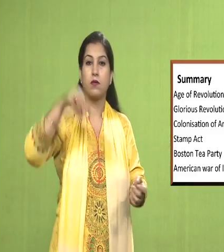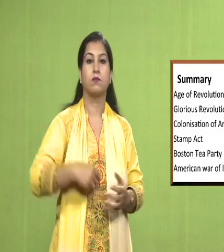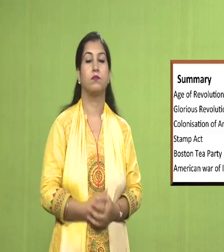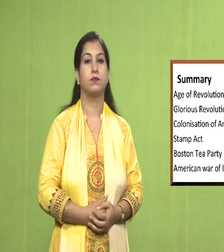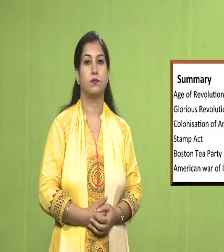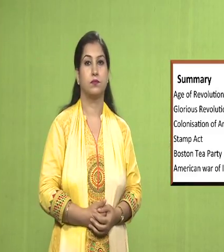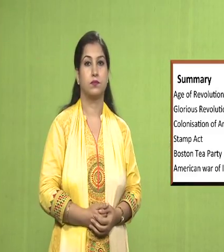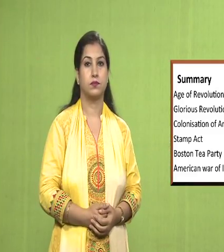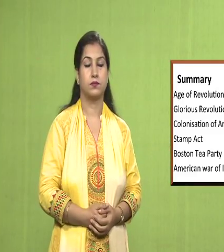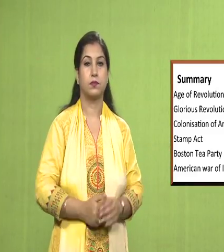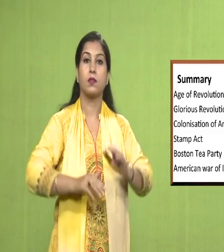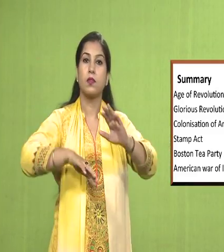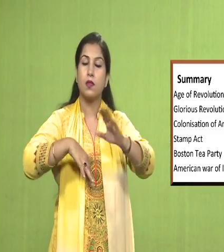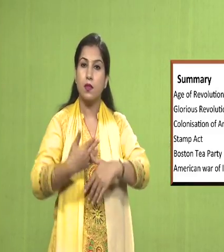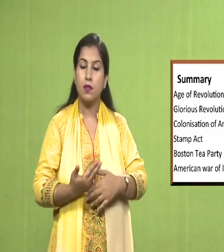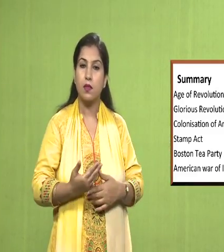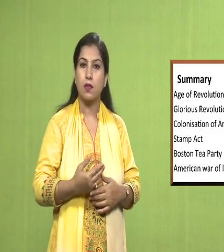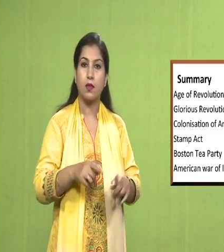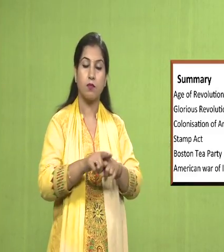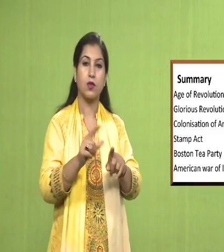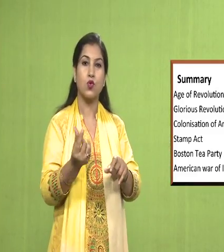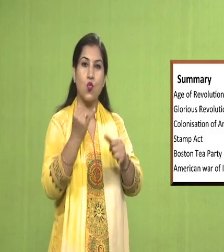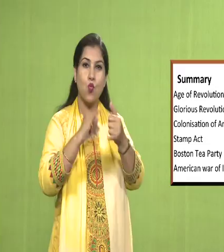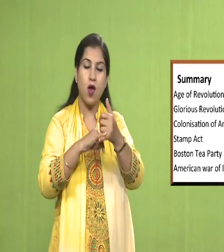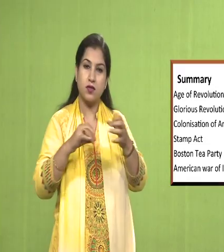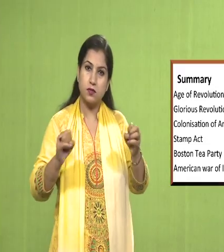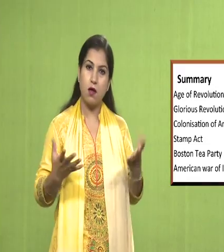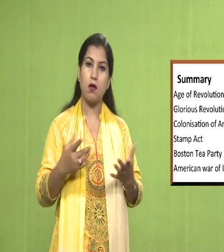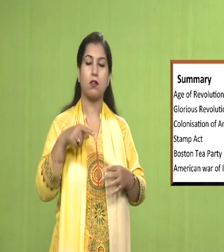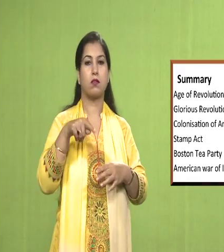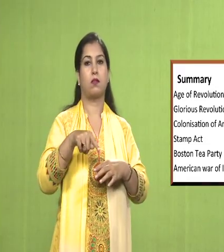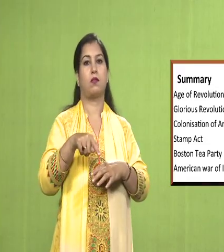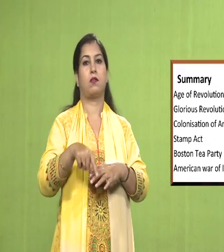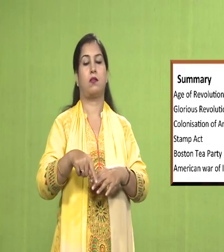and the formation of the United States of America.